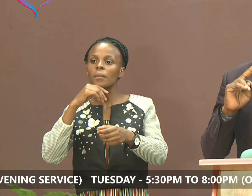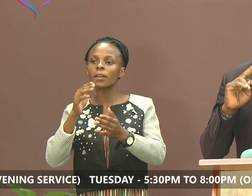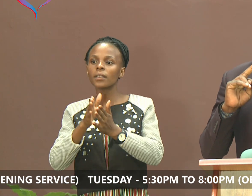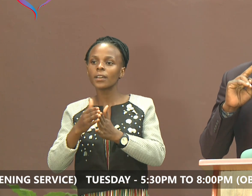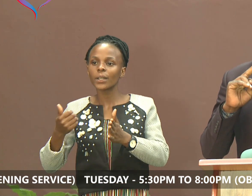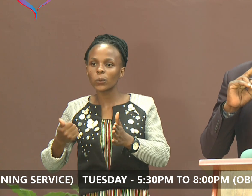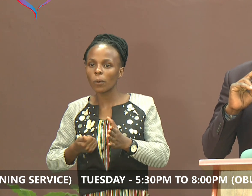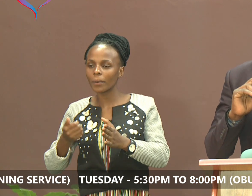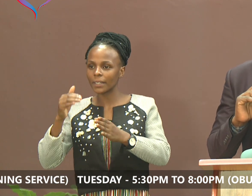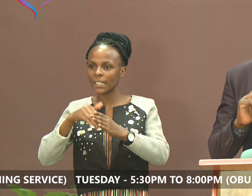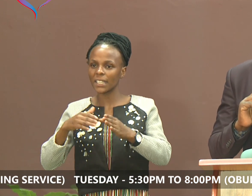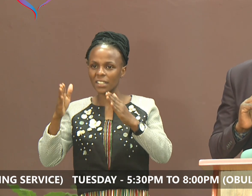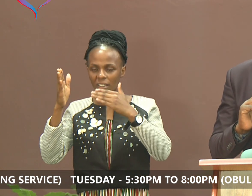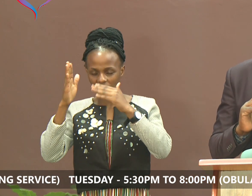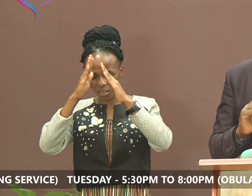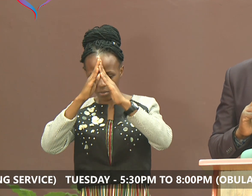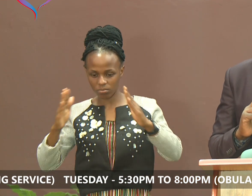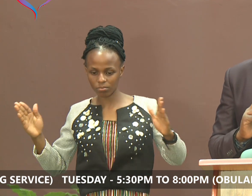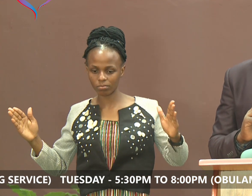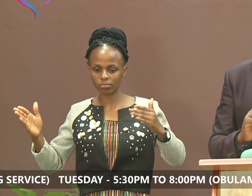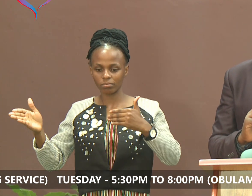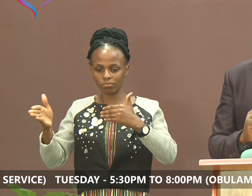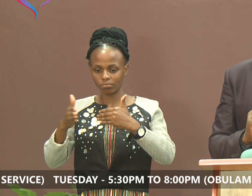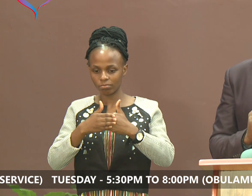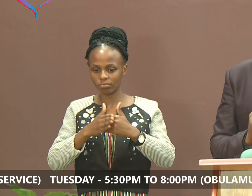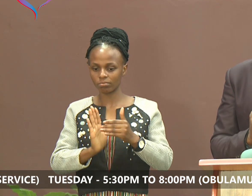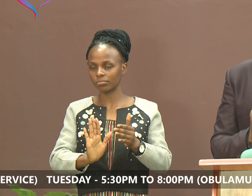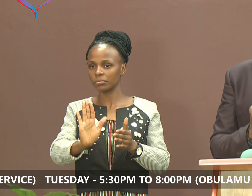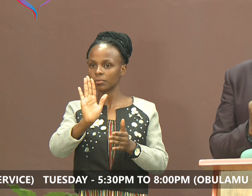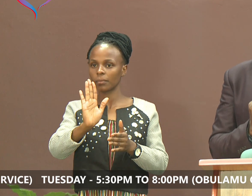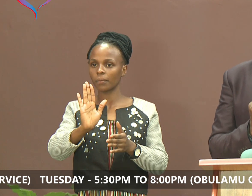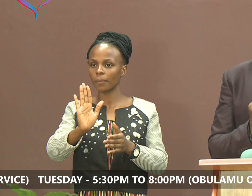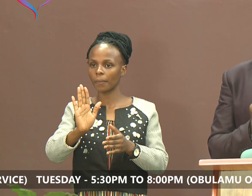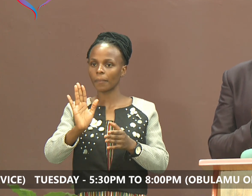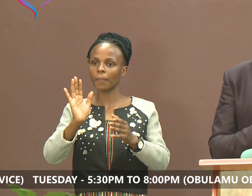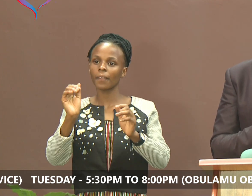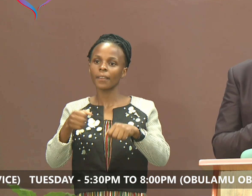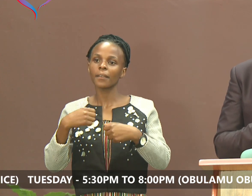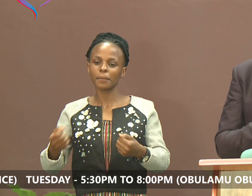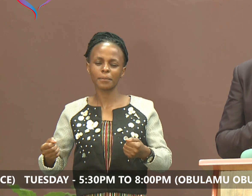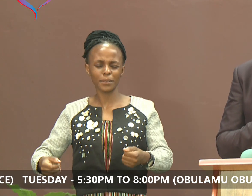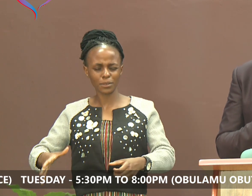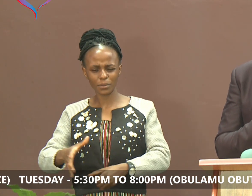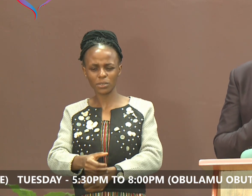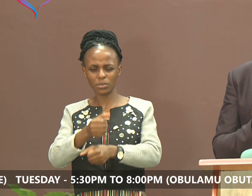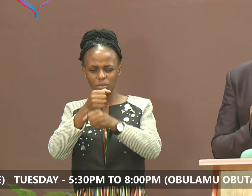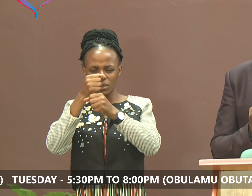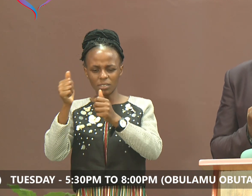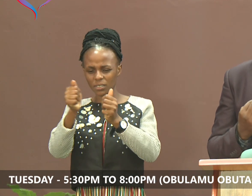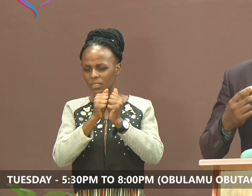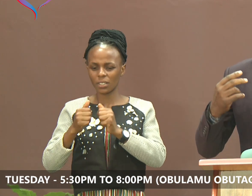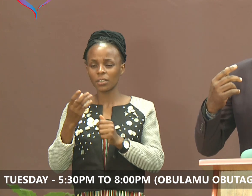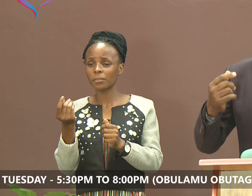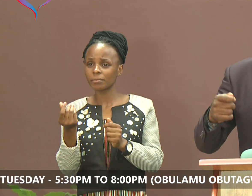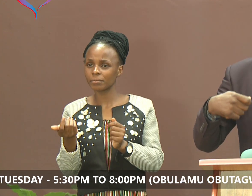Tetwesiga musajja kikumi ku kikumi nga tumusubidde. You cannot trust them with money. 100% Nga